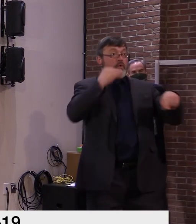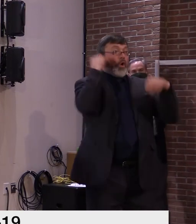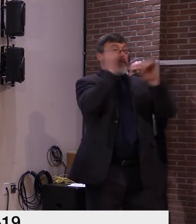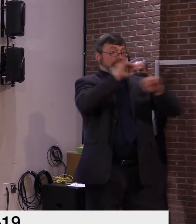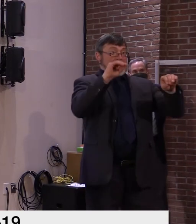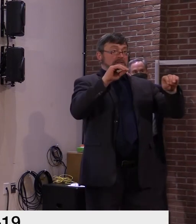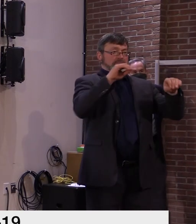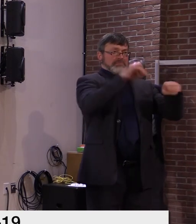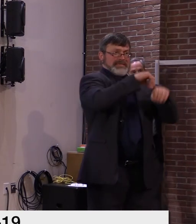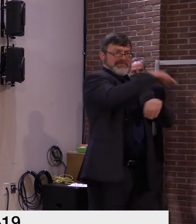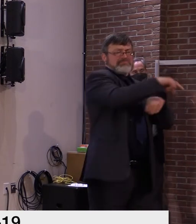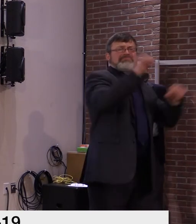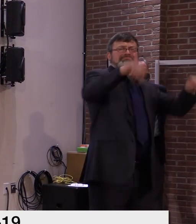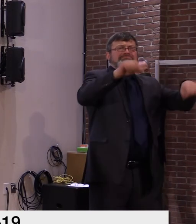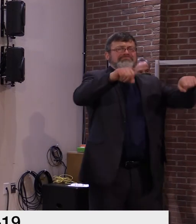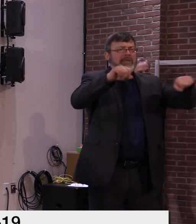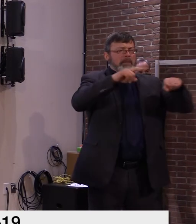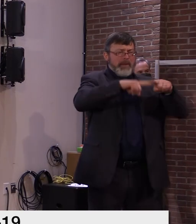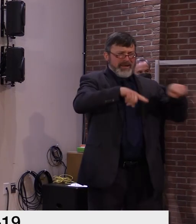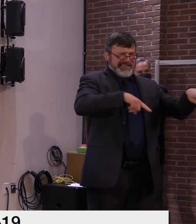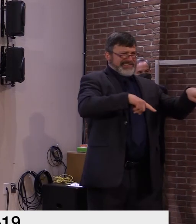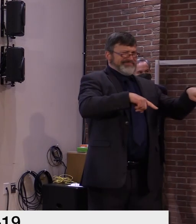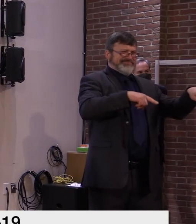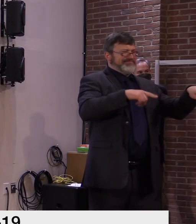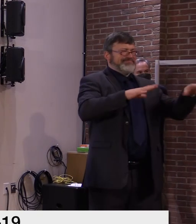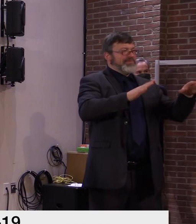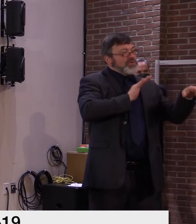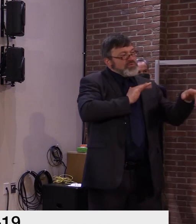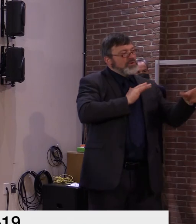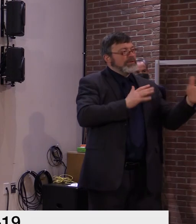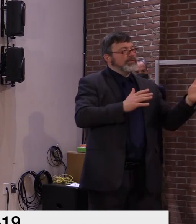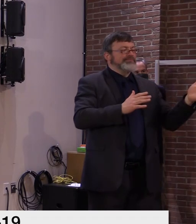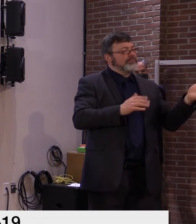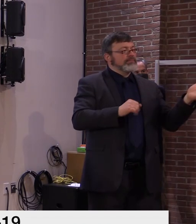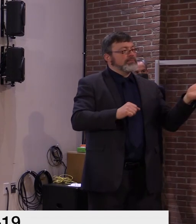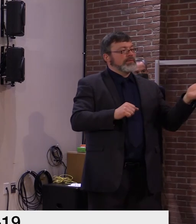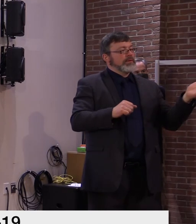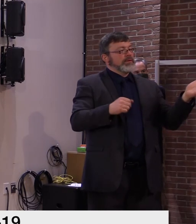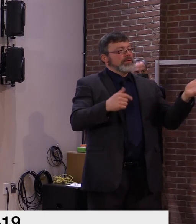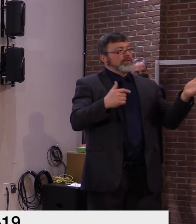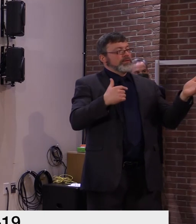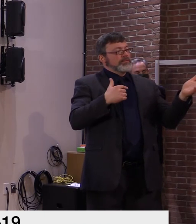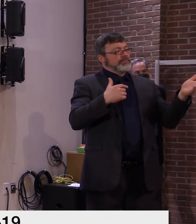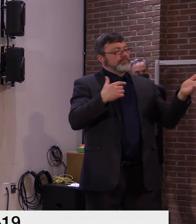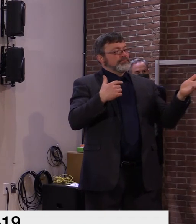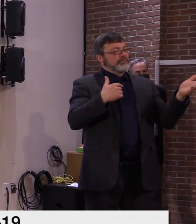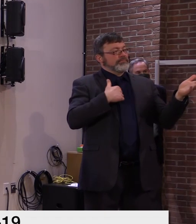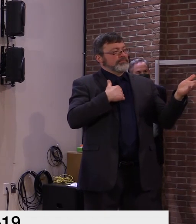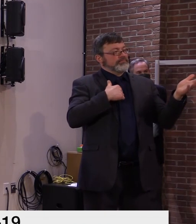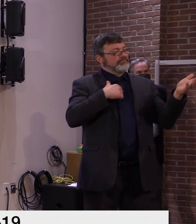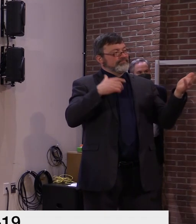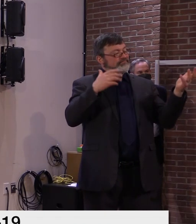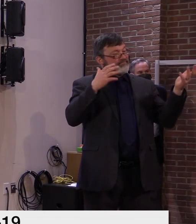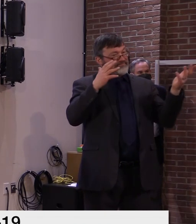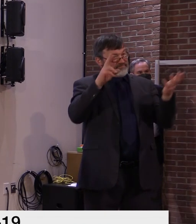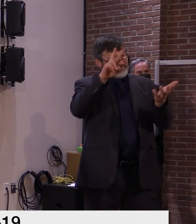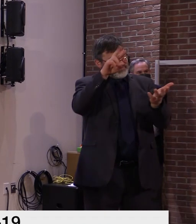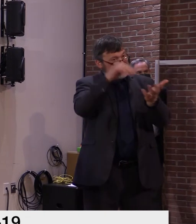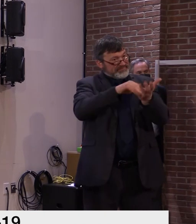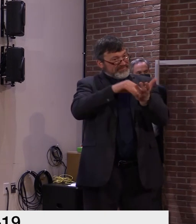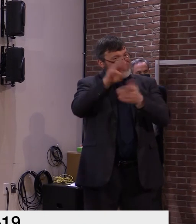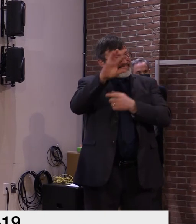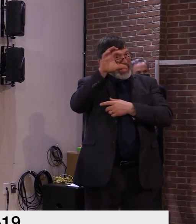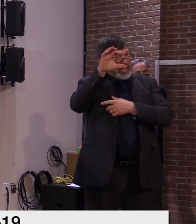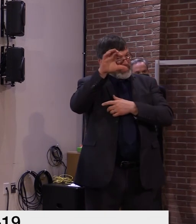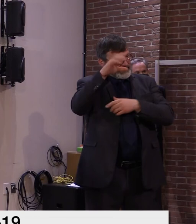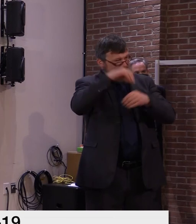and feeding, you know, like I said, 2,600 people. But, you know, there are security issues that we have